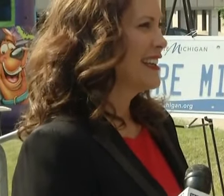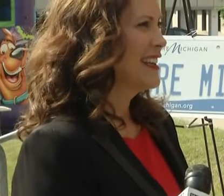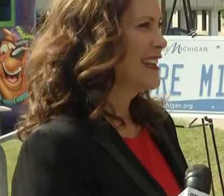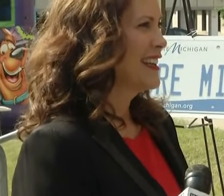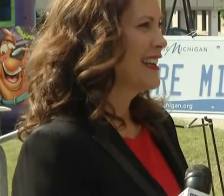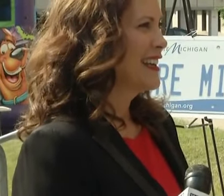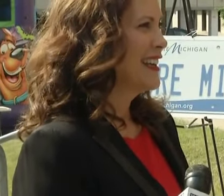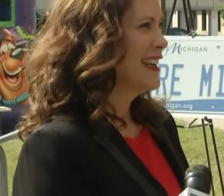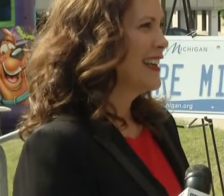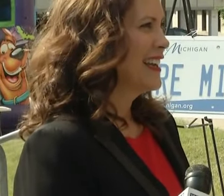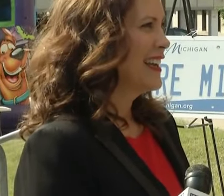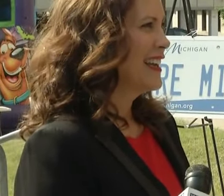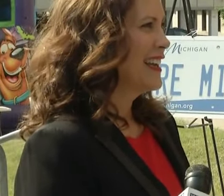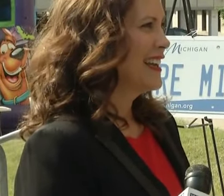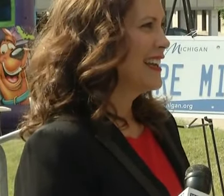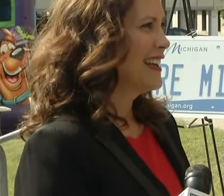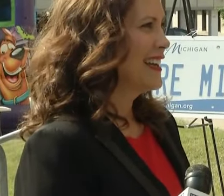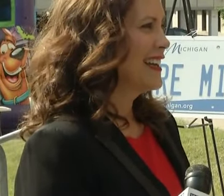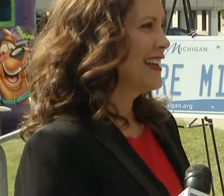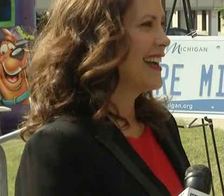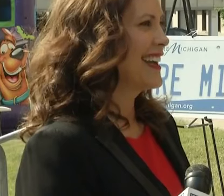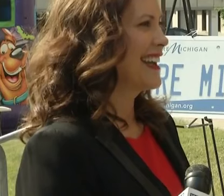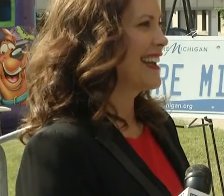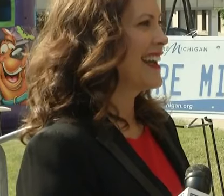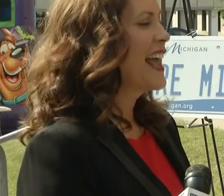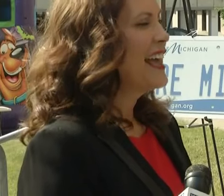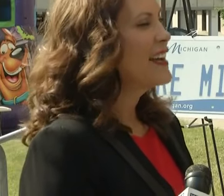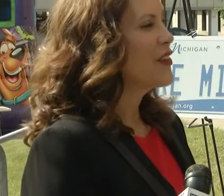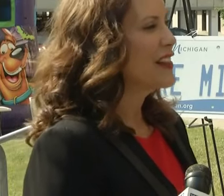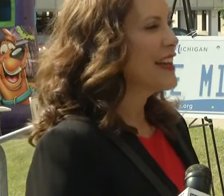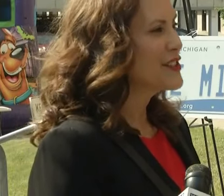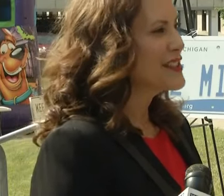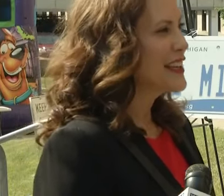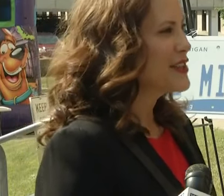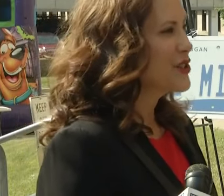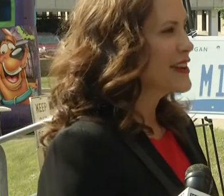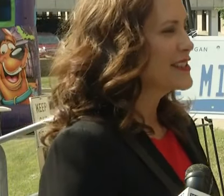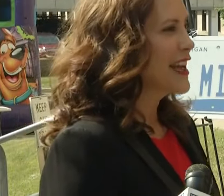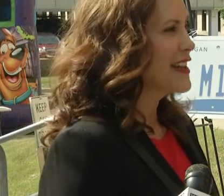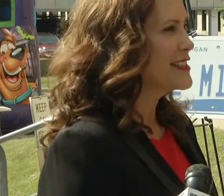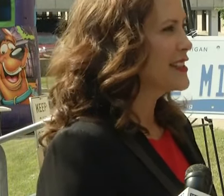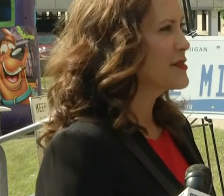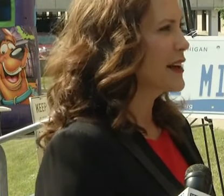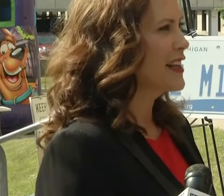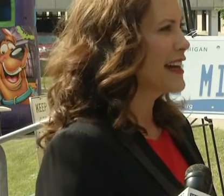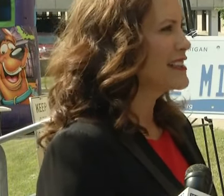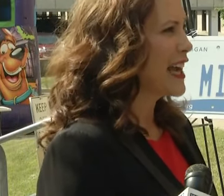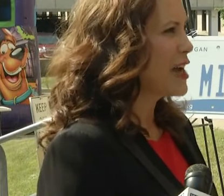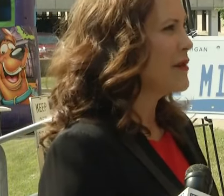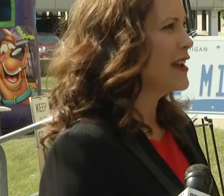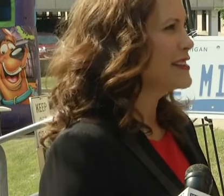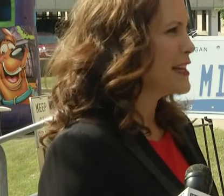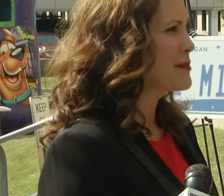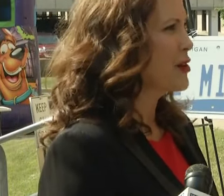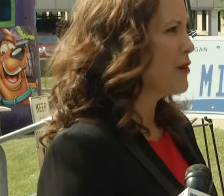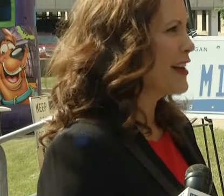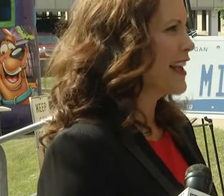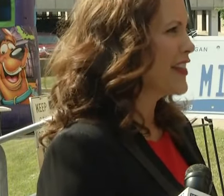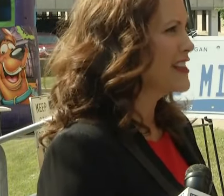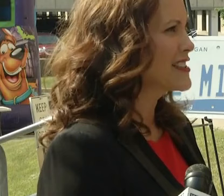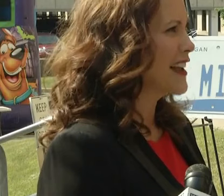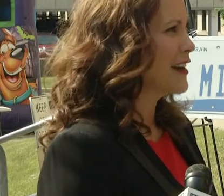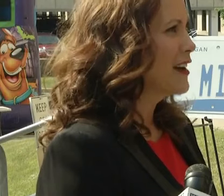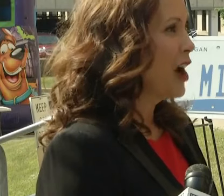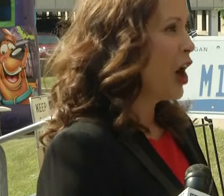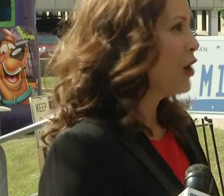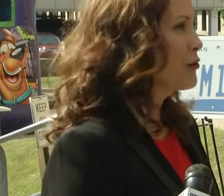of the bill, but is that a bill that if it passes, you need time to get that done? You know, the legislature has a tendency to spend a lot of time and taxpayer money